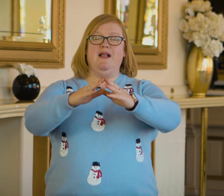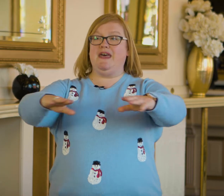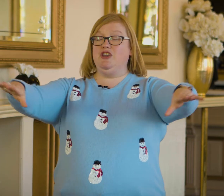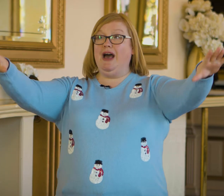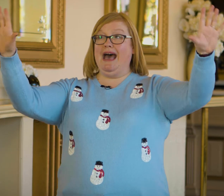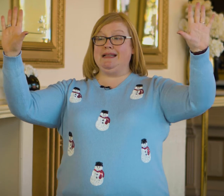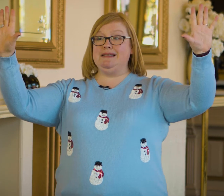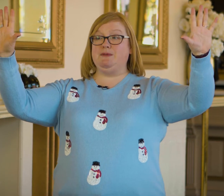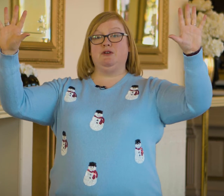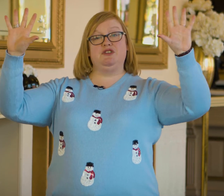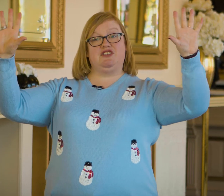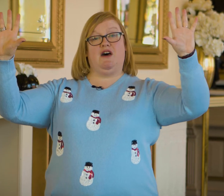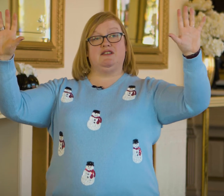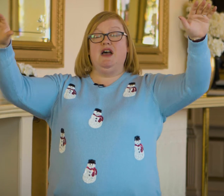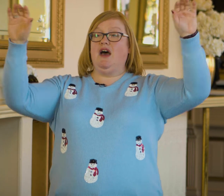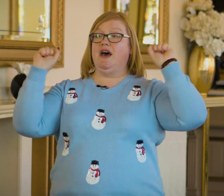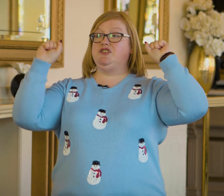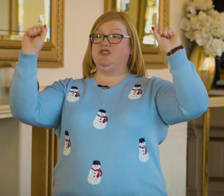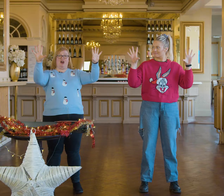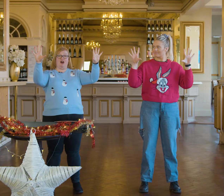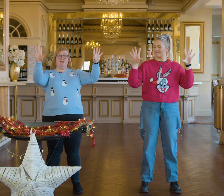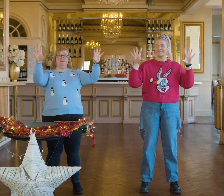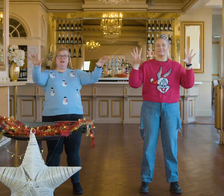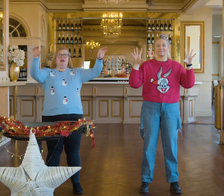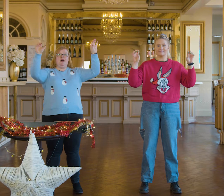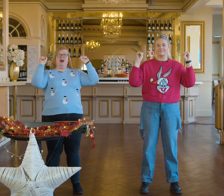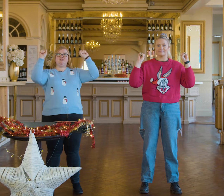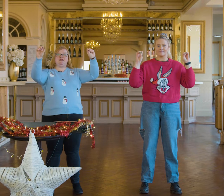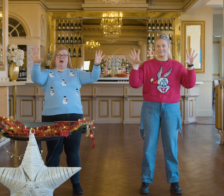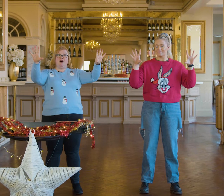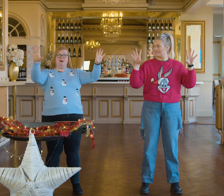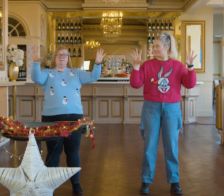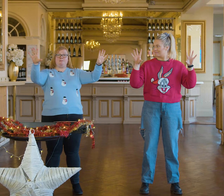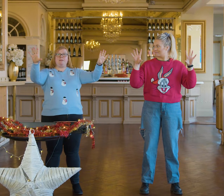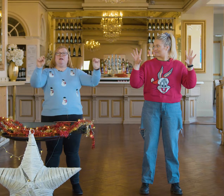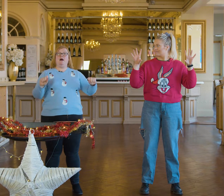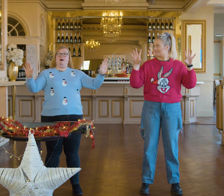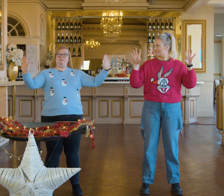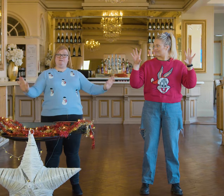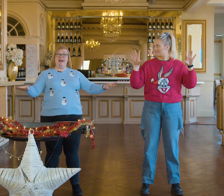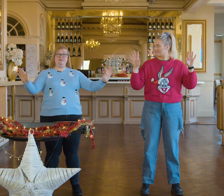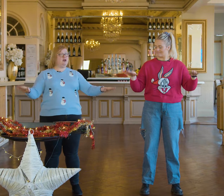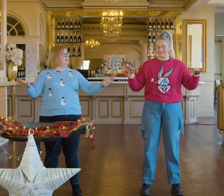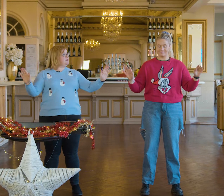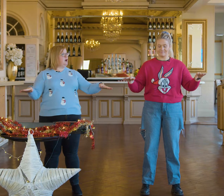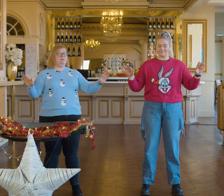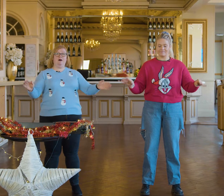Then your hands become stars. A star, a star, a fairy on the top of